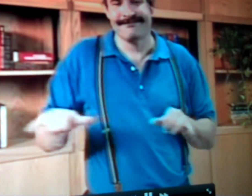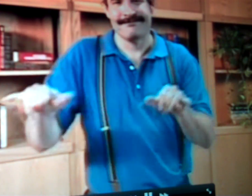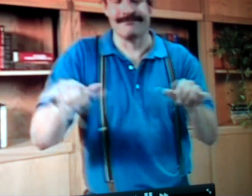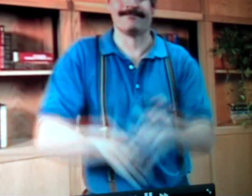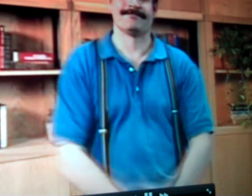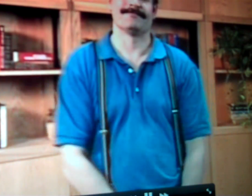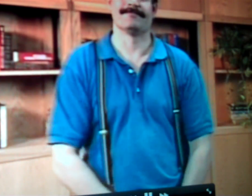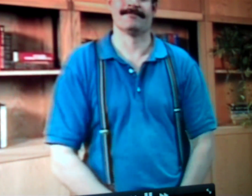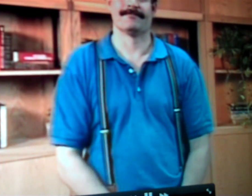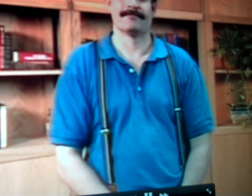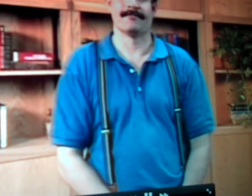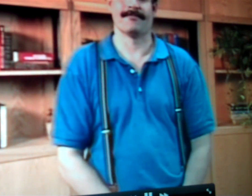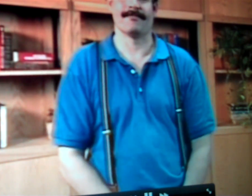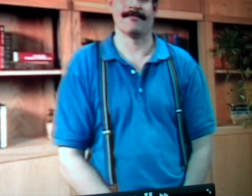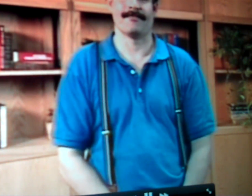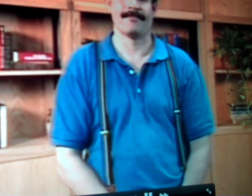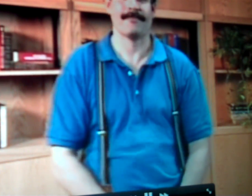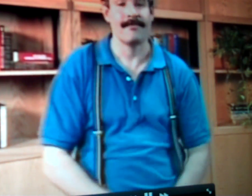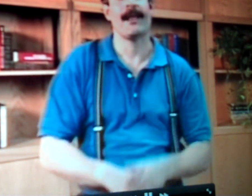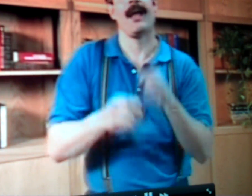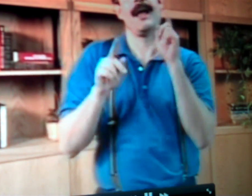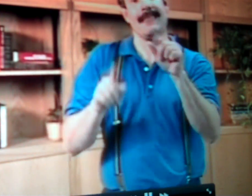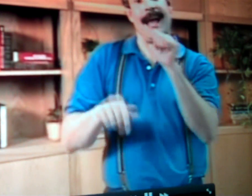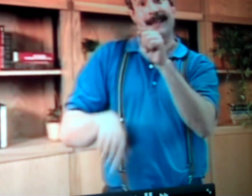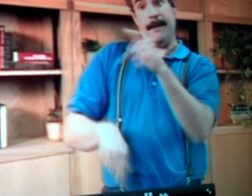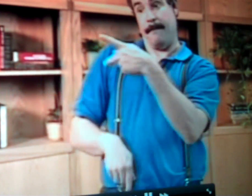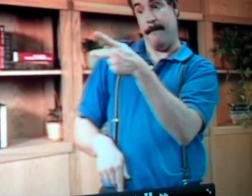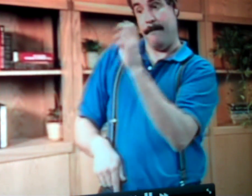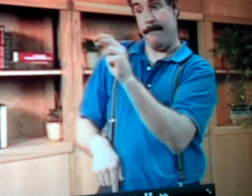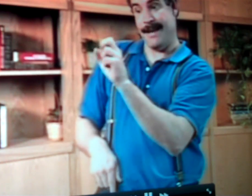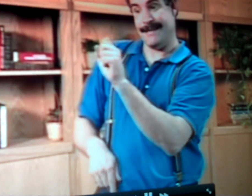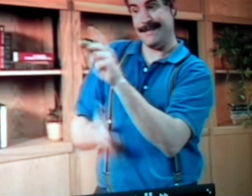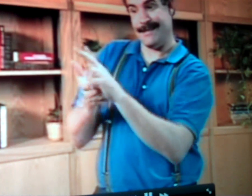all different types of people, but we're still all human beings. We're all the same.